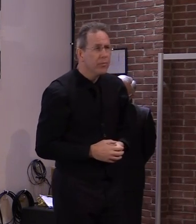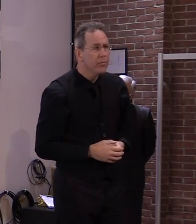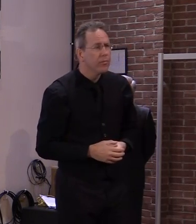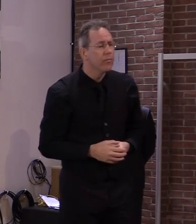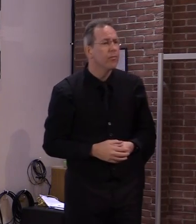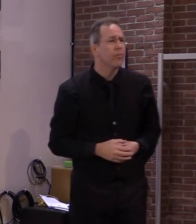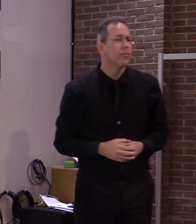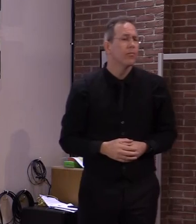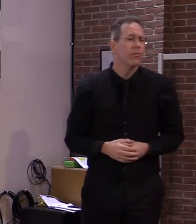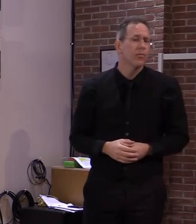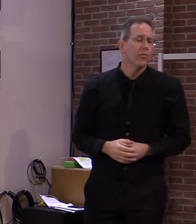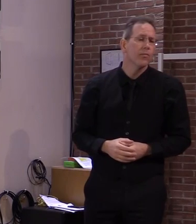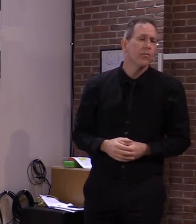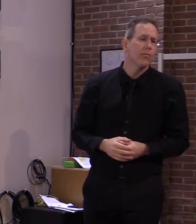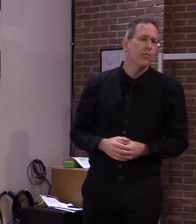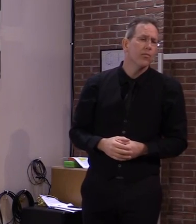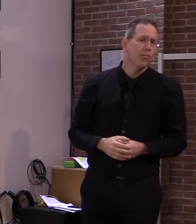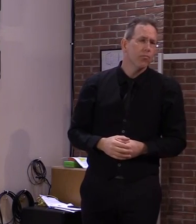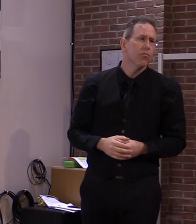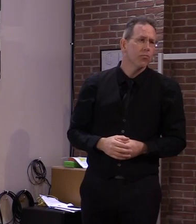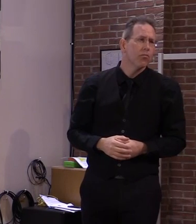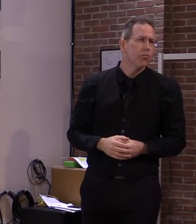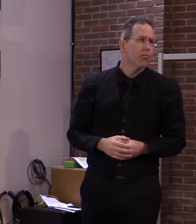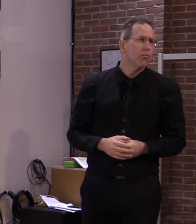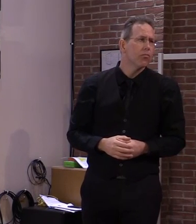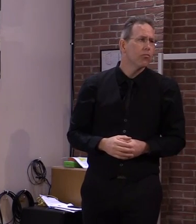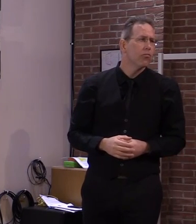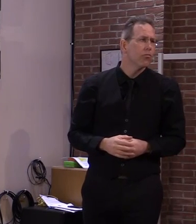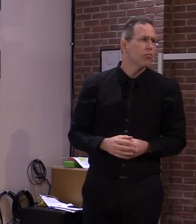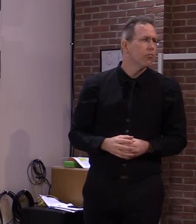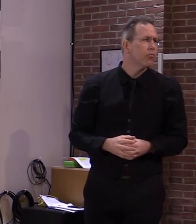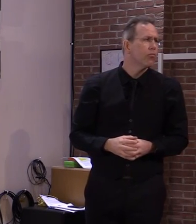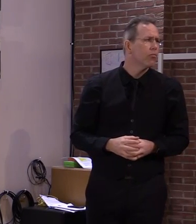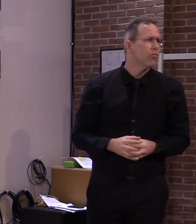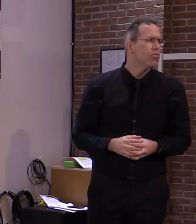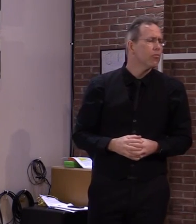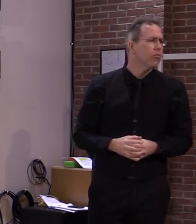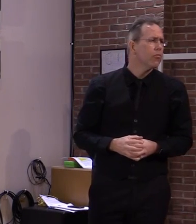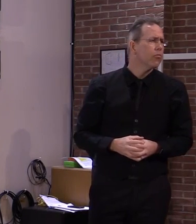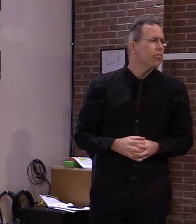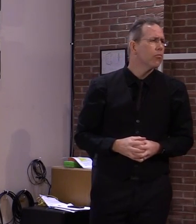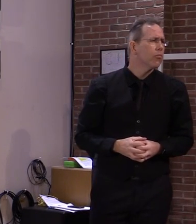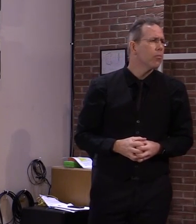second cease and desist order. But very good. Thank you very much for answering. Okay. Mike